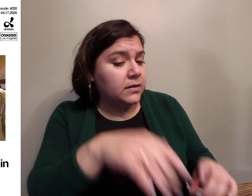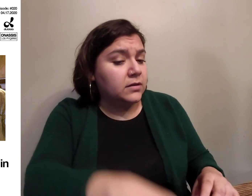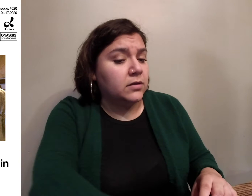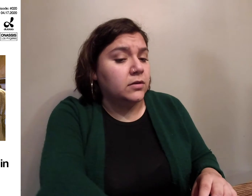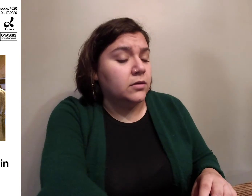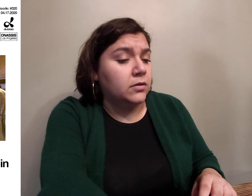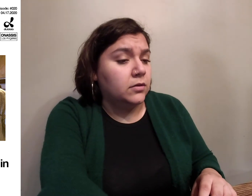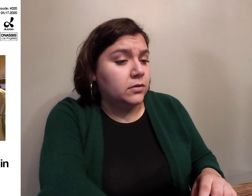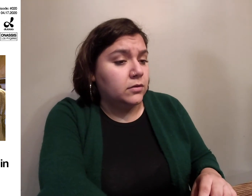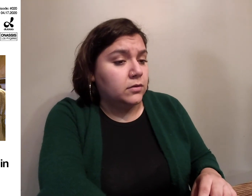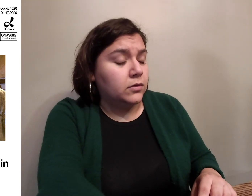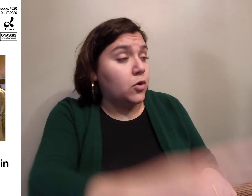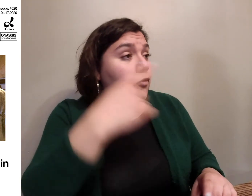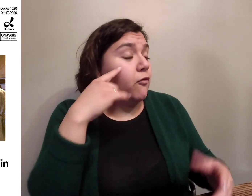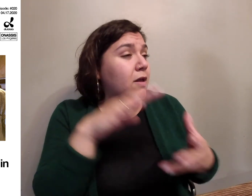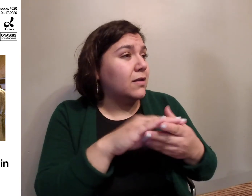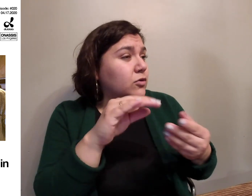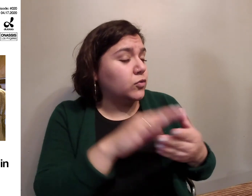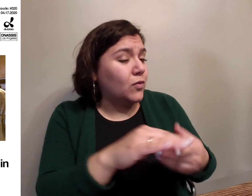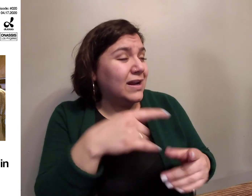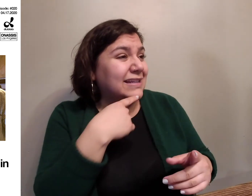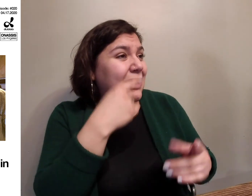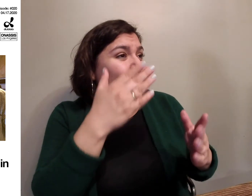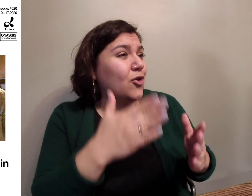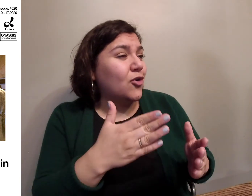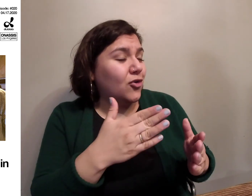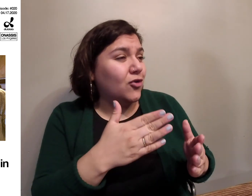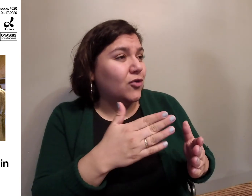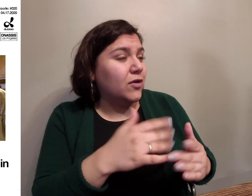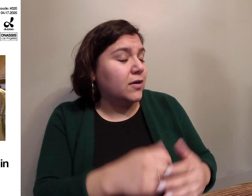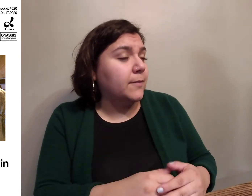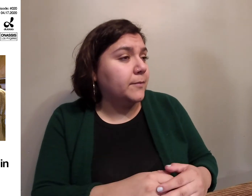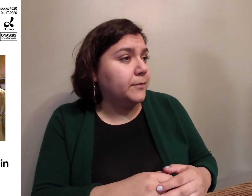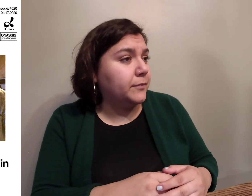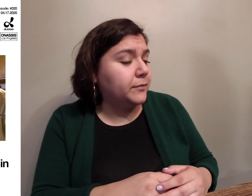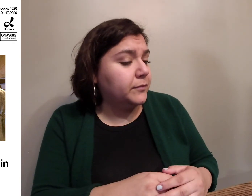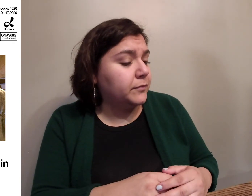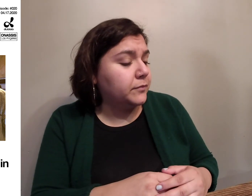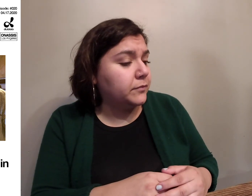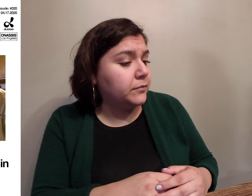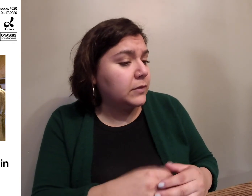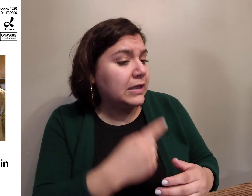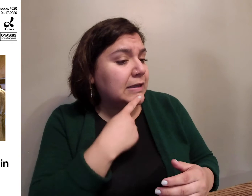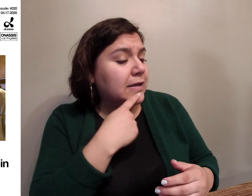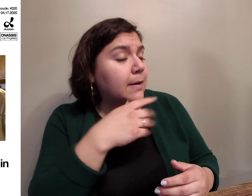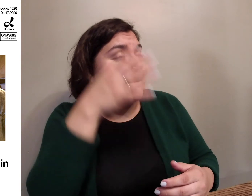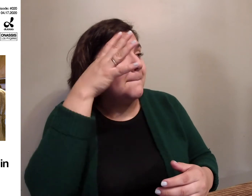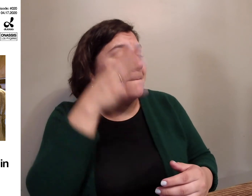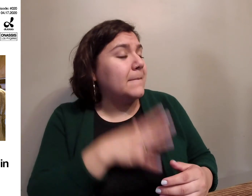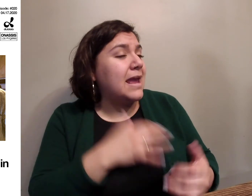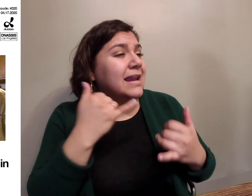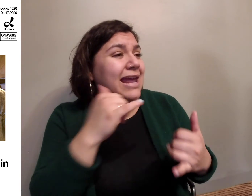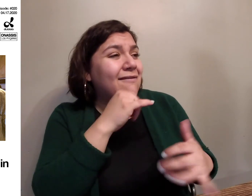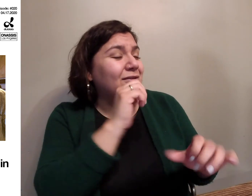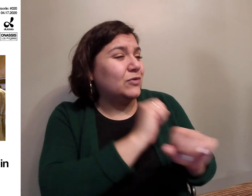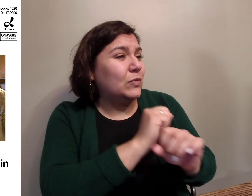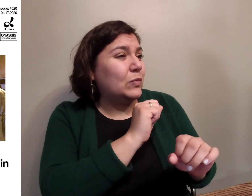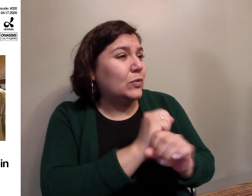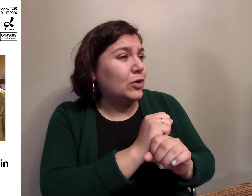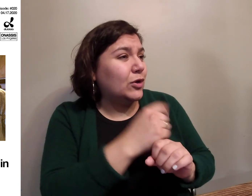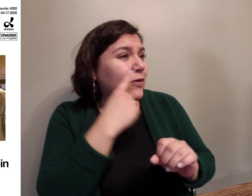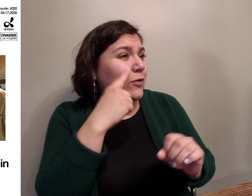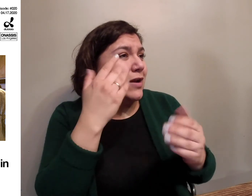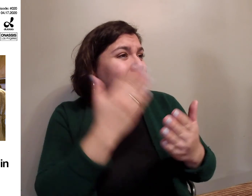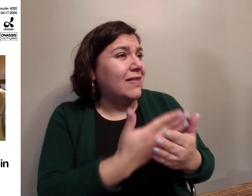storyteller. He quotes Paul Valéry, who says that man no longer works at what cannot be